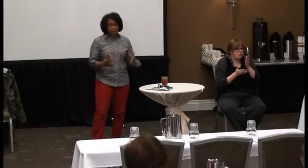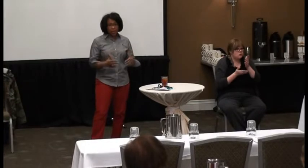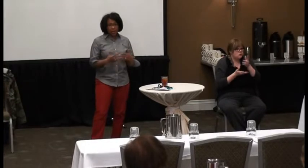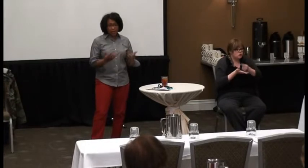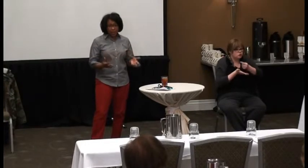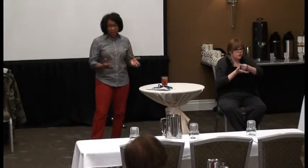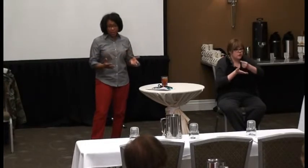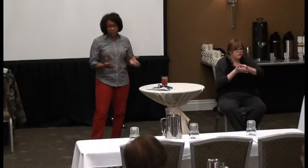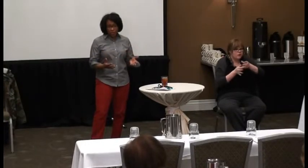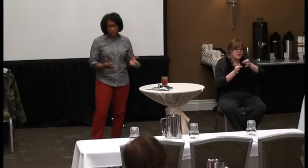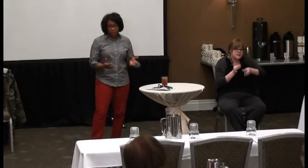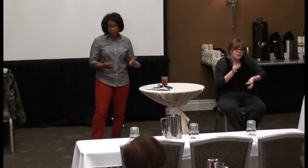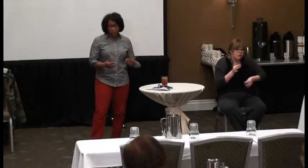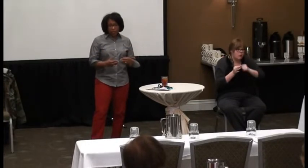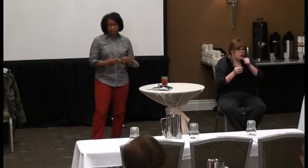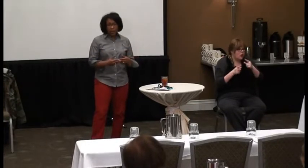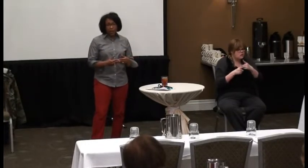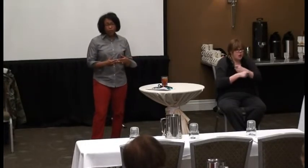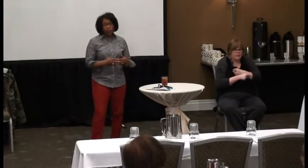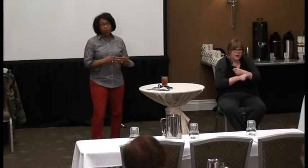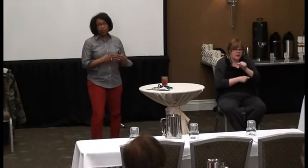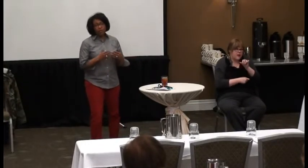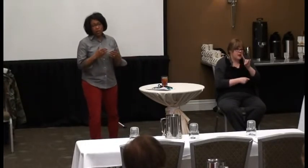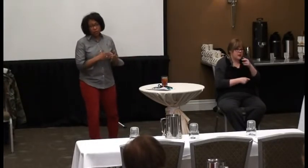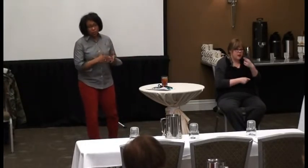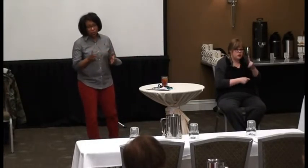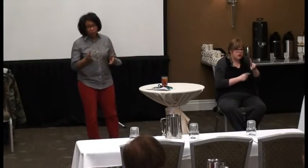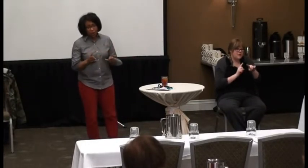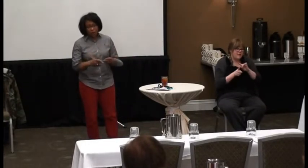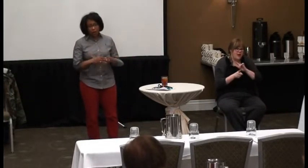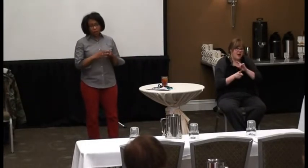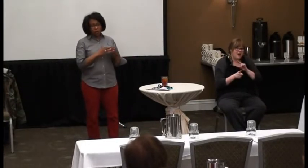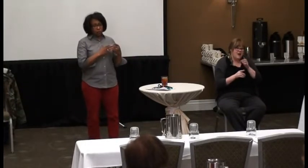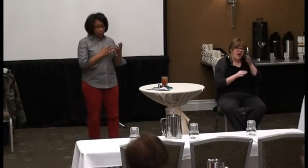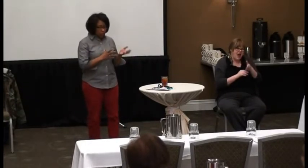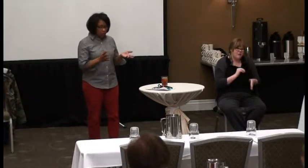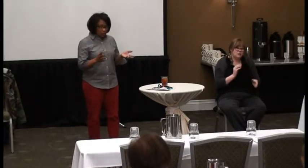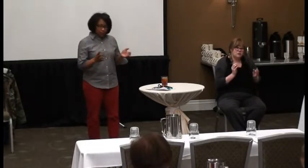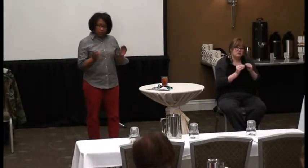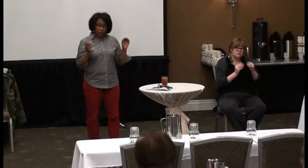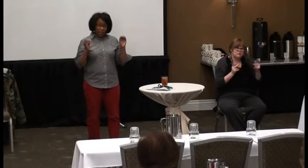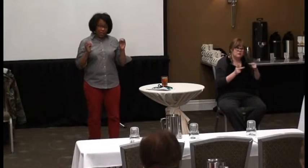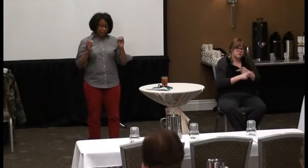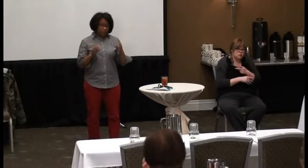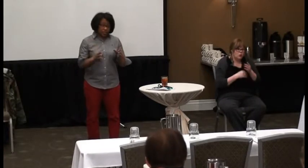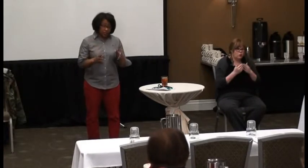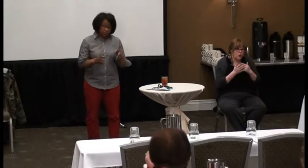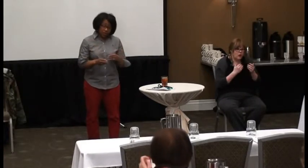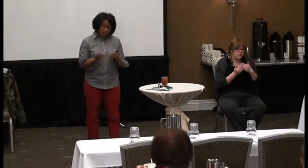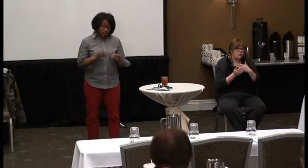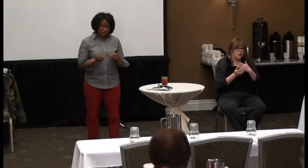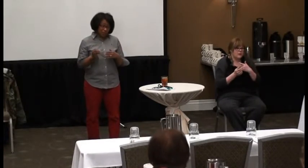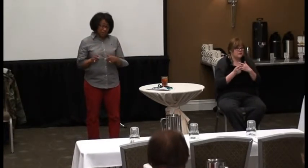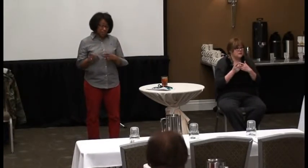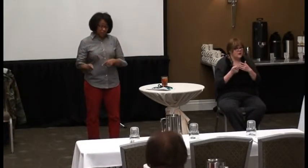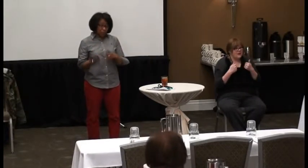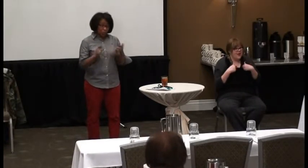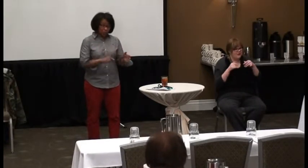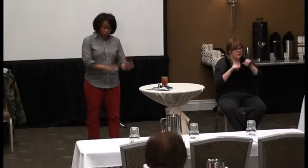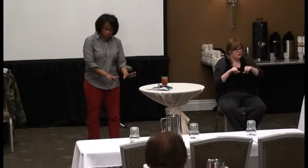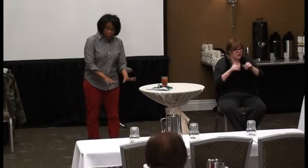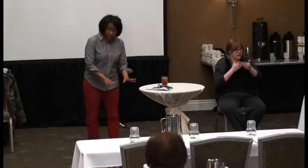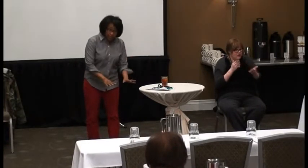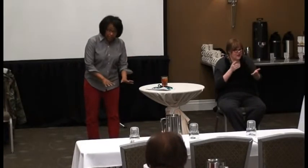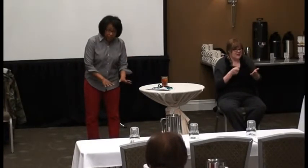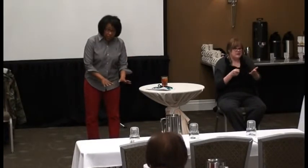simple, uncomplicated ADHD. But once they go so far, or, they have their standard pick, and sometimes that's not